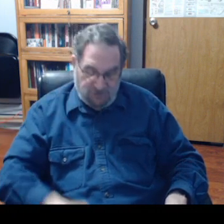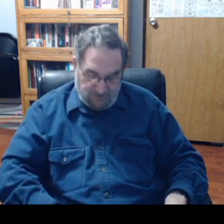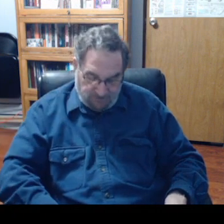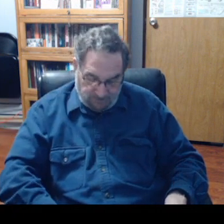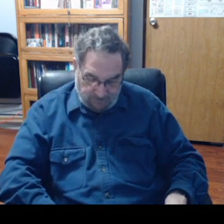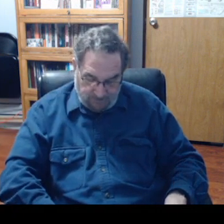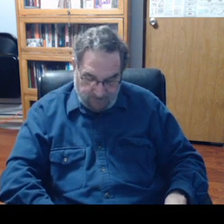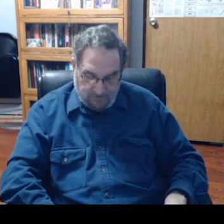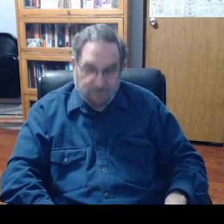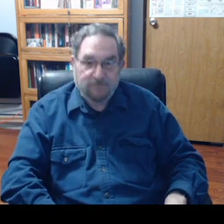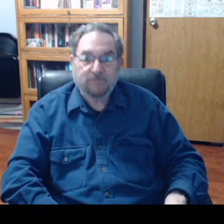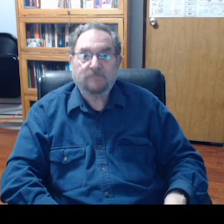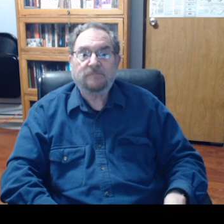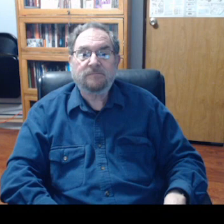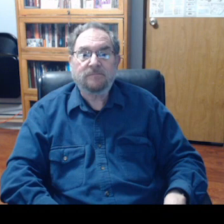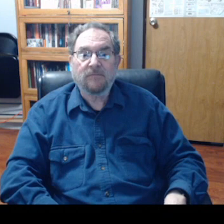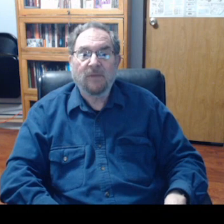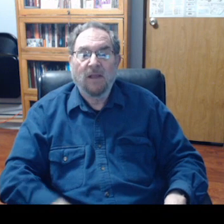invocation.